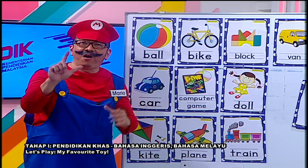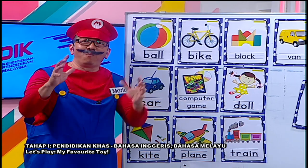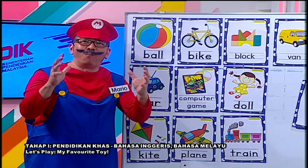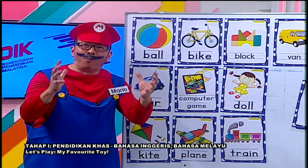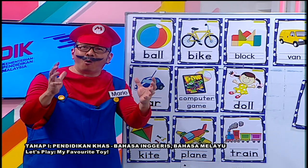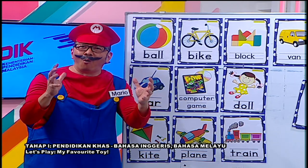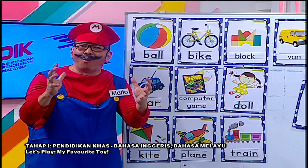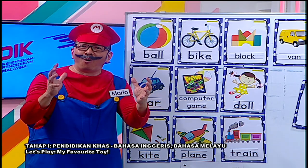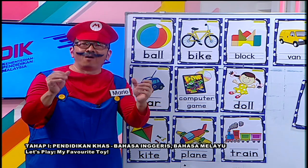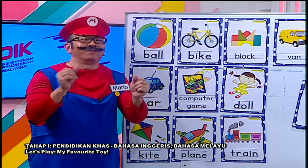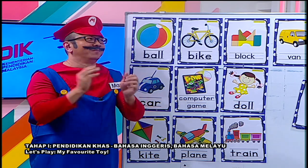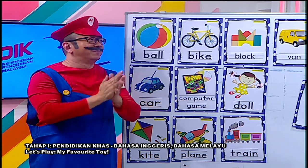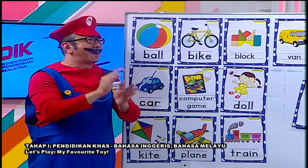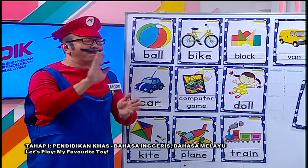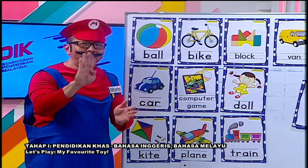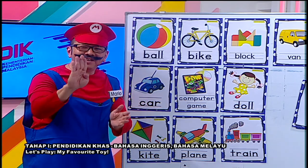B-A-L-L, ball.